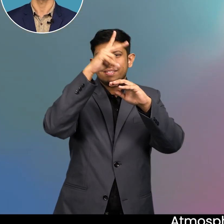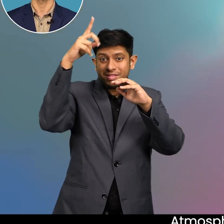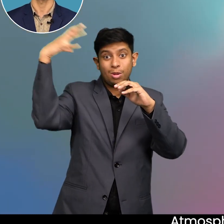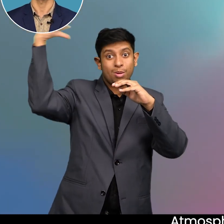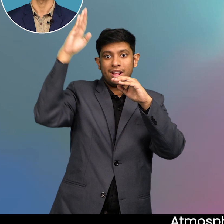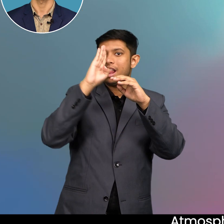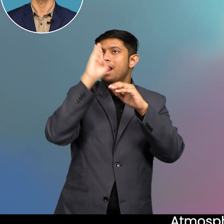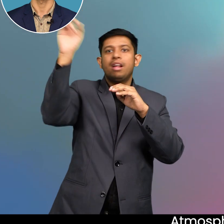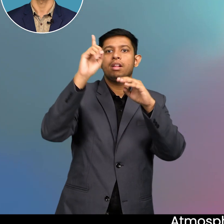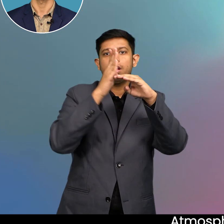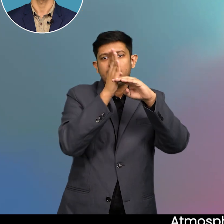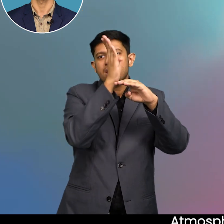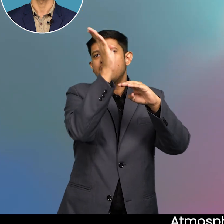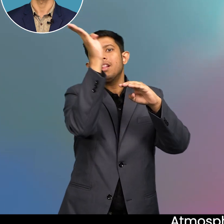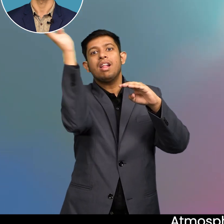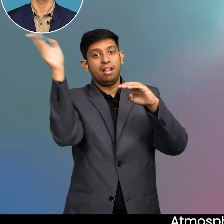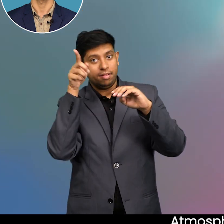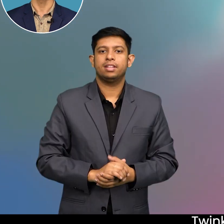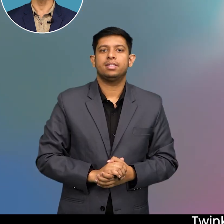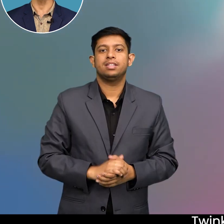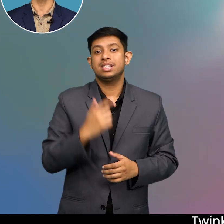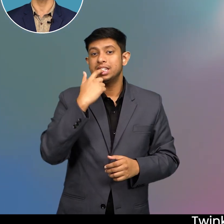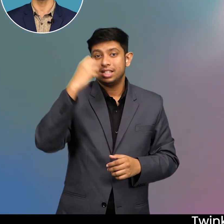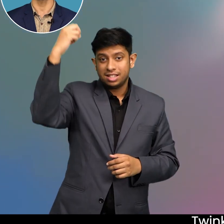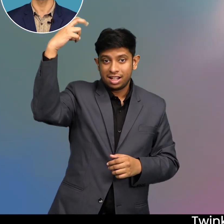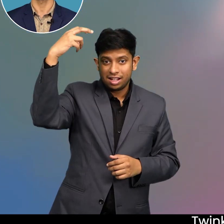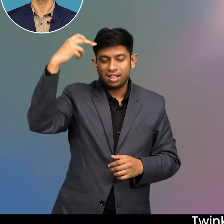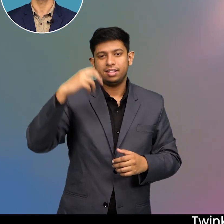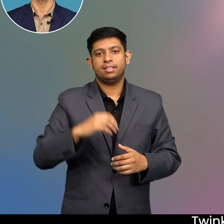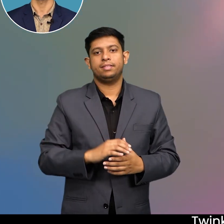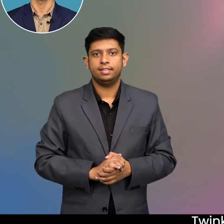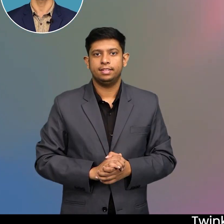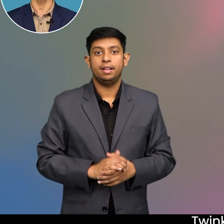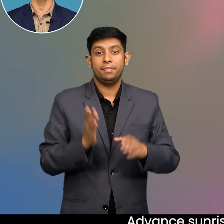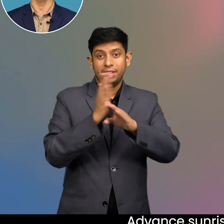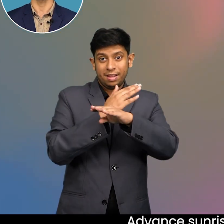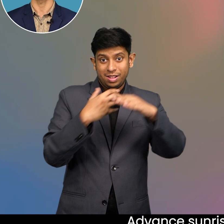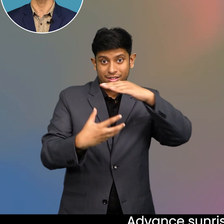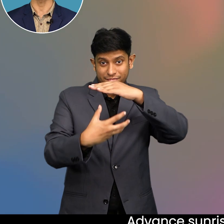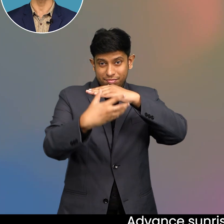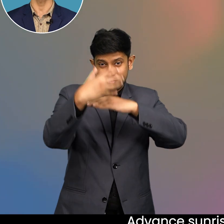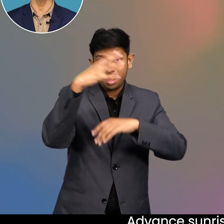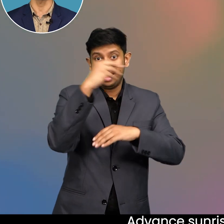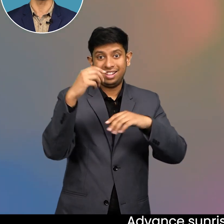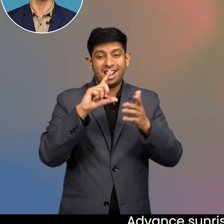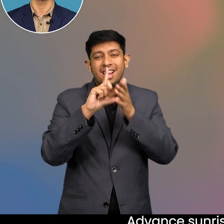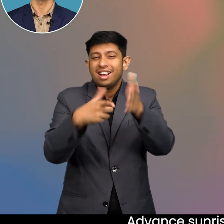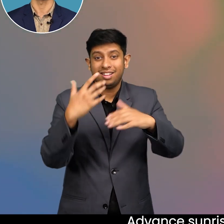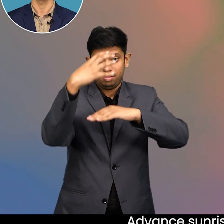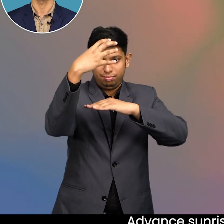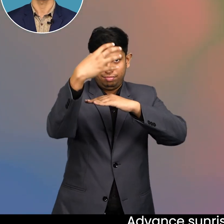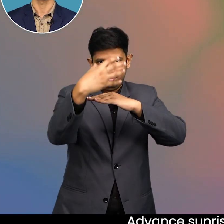twinkling of stars, advanced sunrise and delayed sunset,